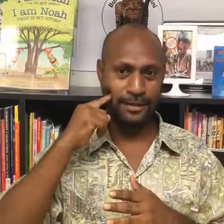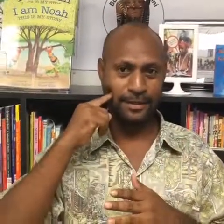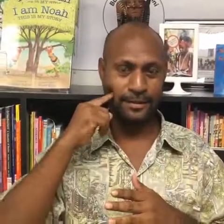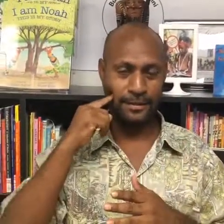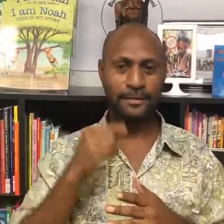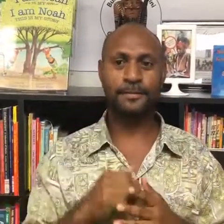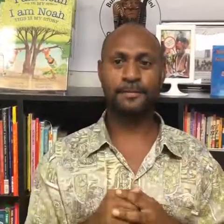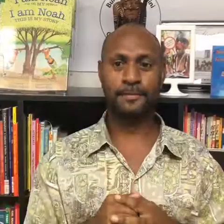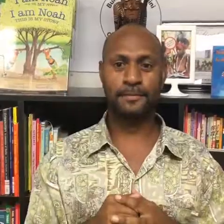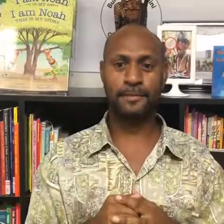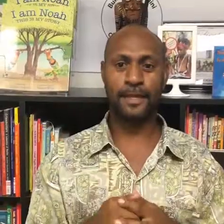My sign name.